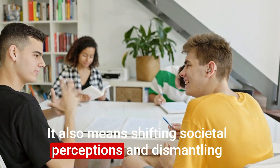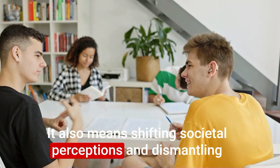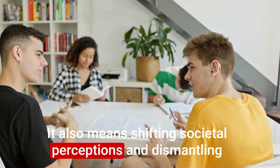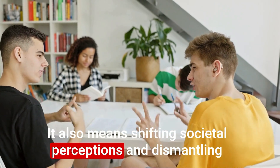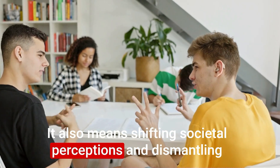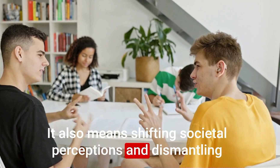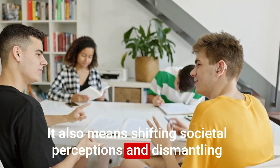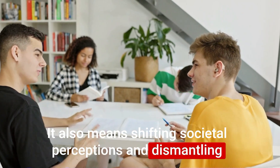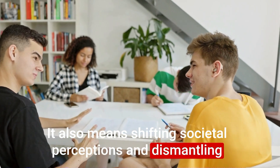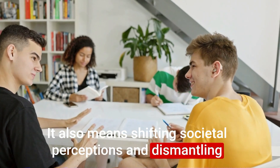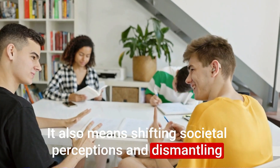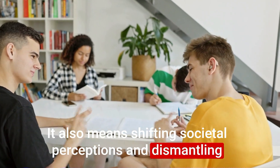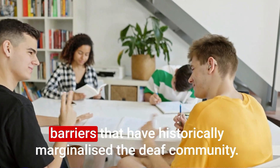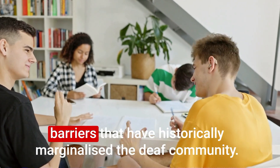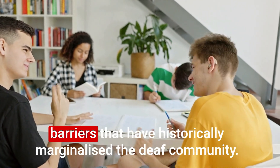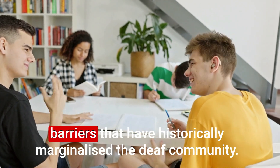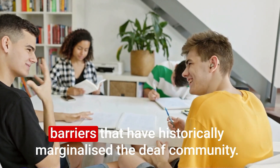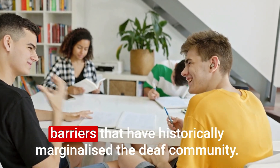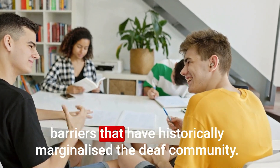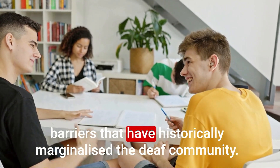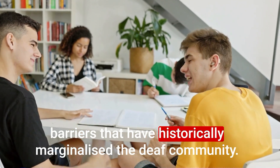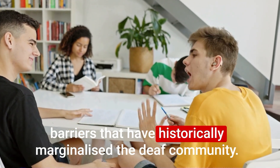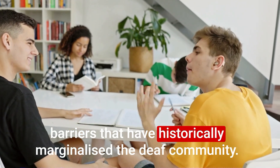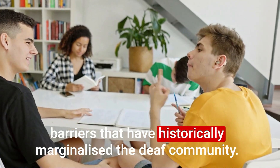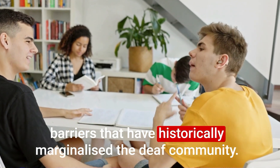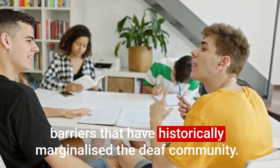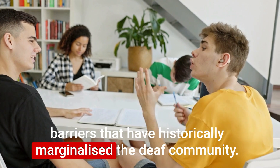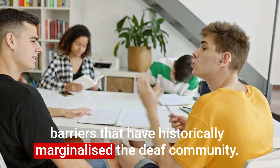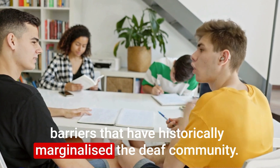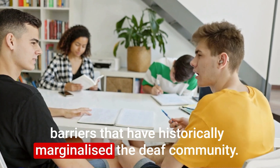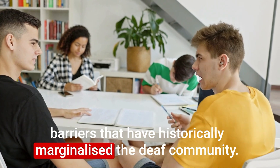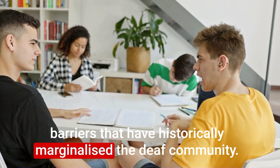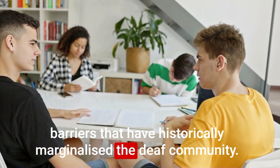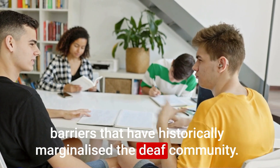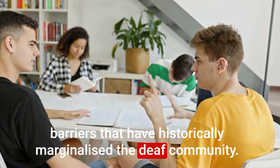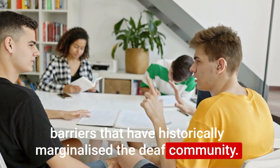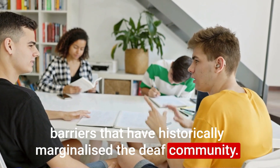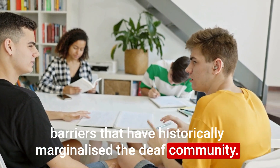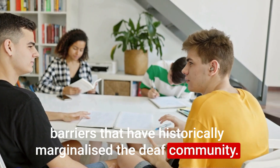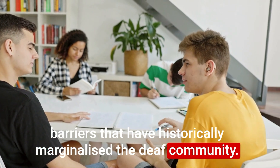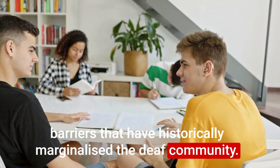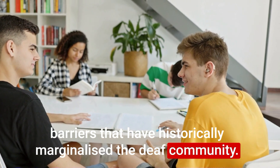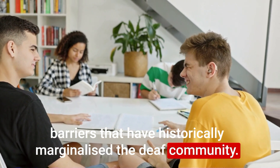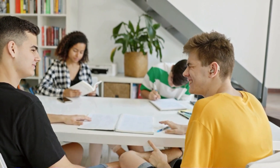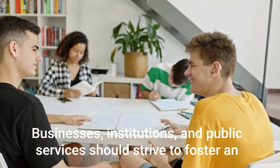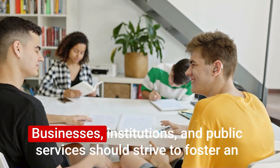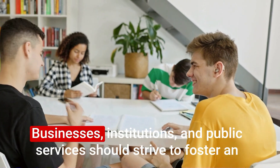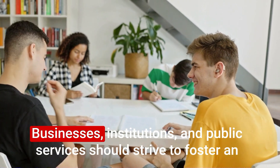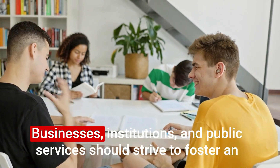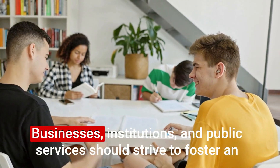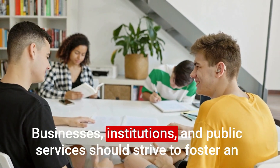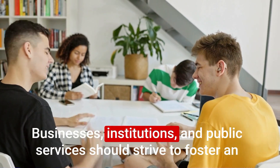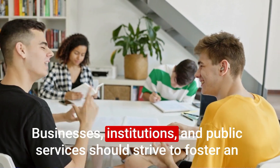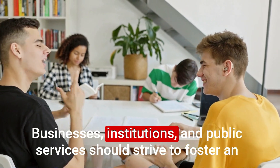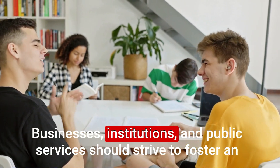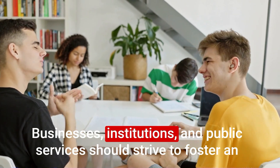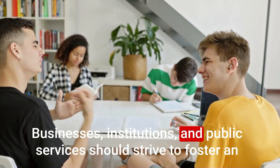perceptions and dismantling barriers that have historically marginalized the deaf community. Businesses, institutions, and